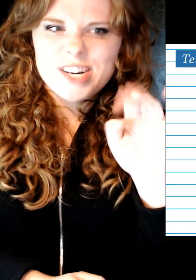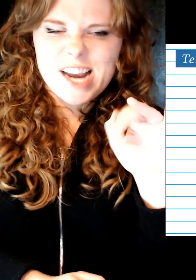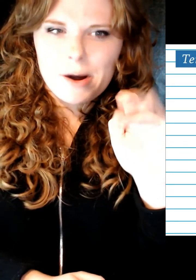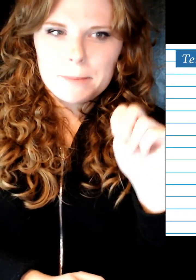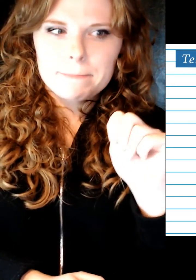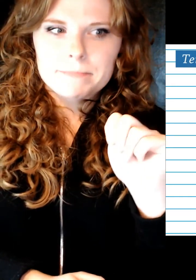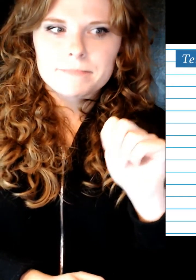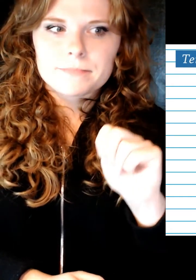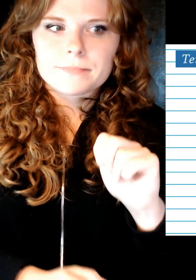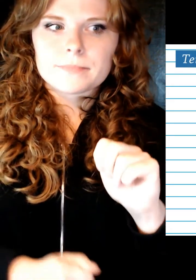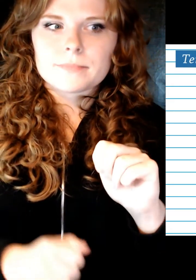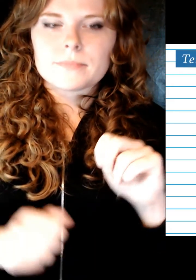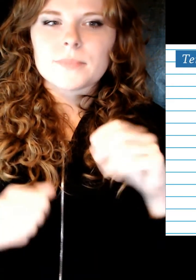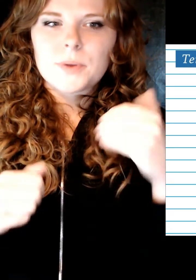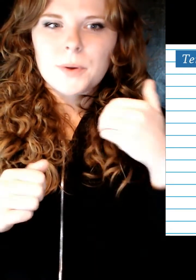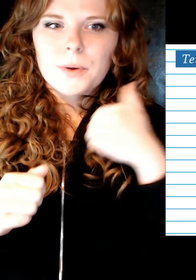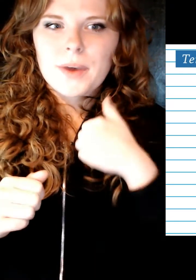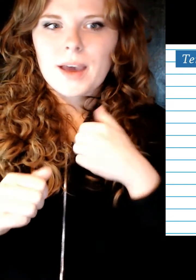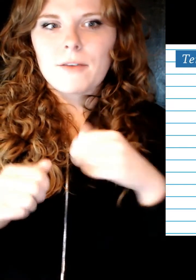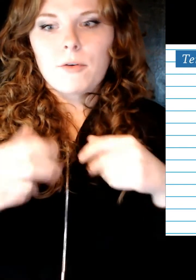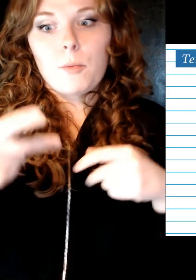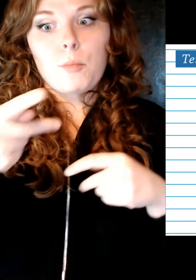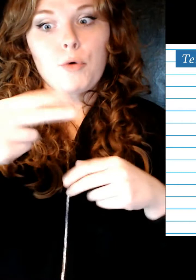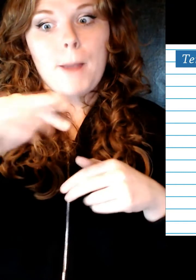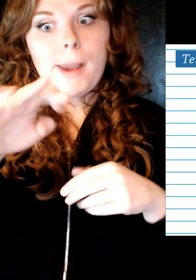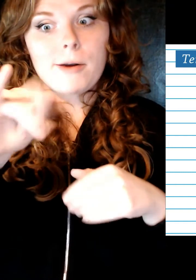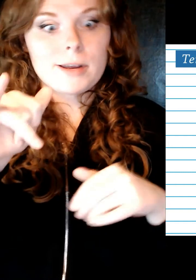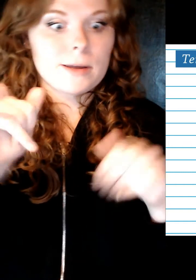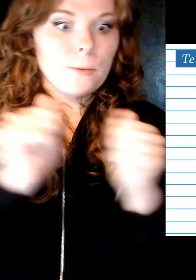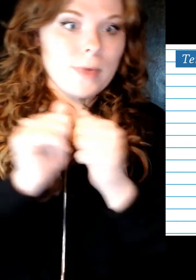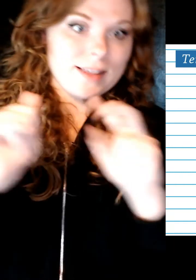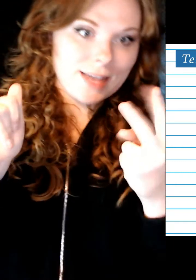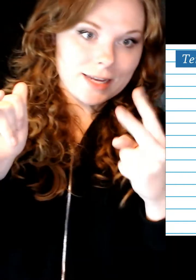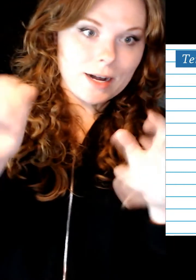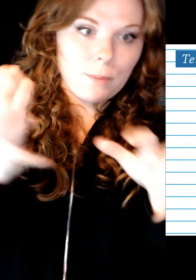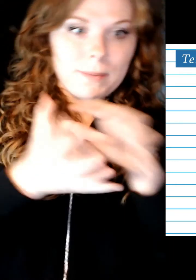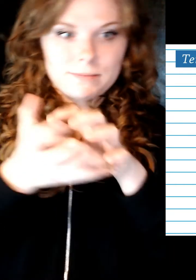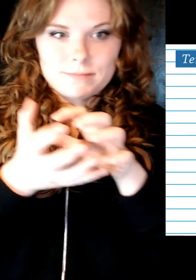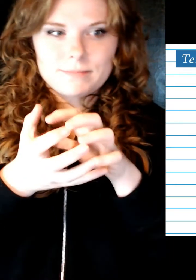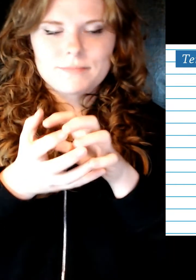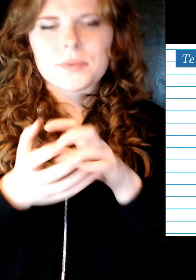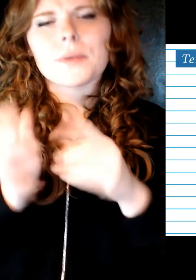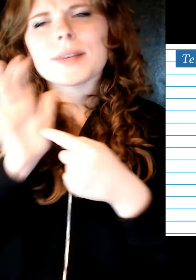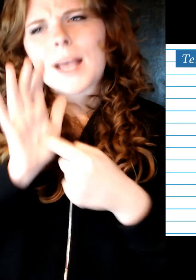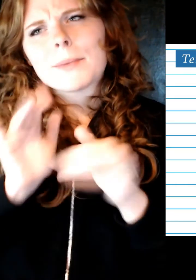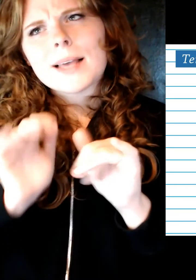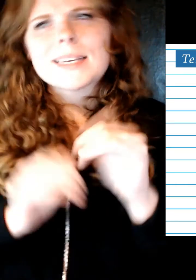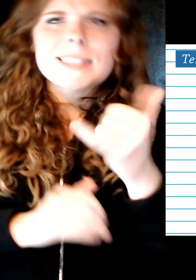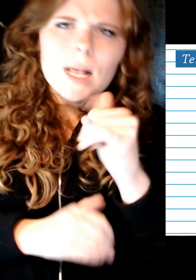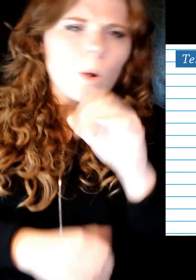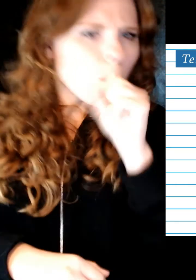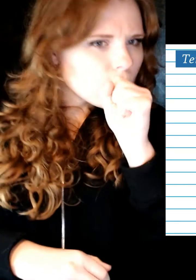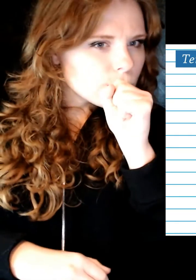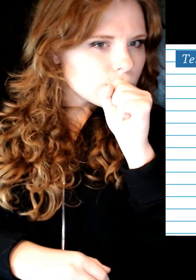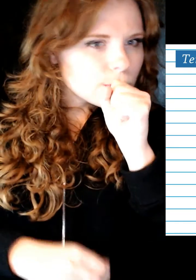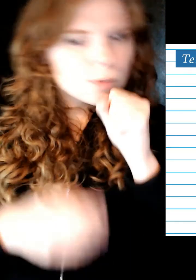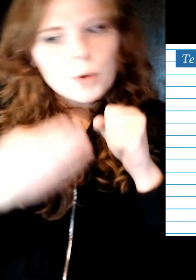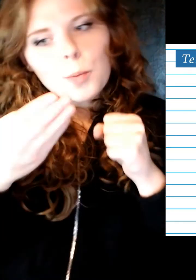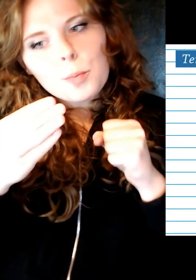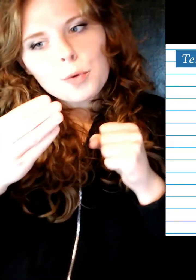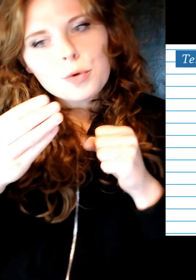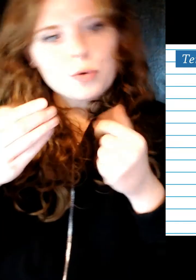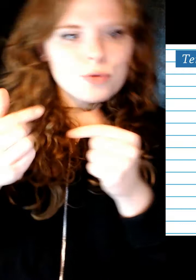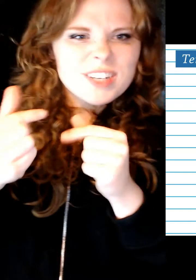a primary color with a secondary color. Examples of these tertiaries would be colors like yellow-orange, blue-green,